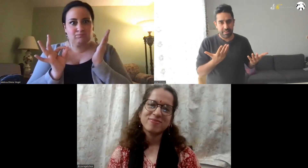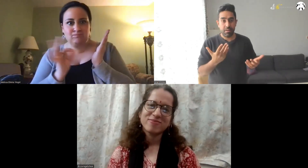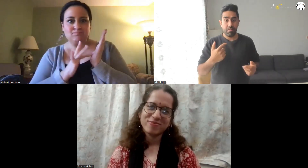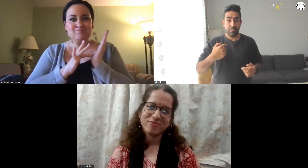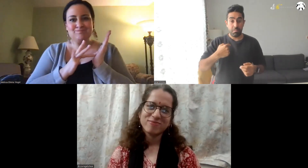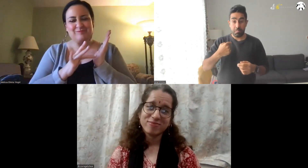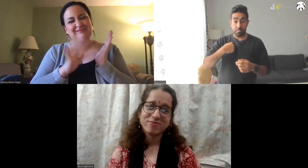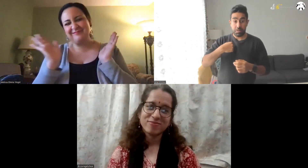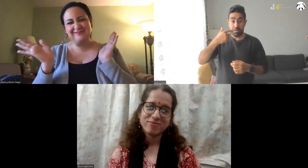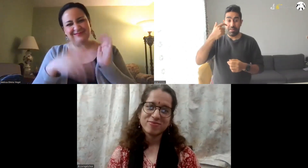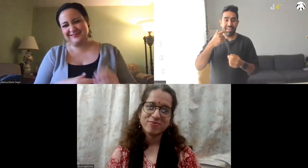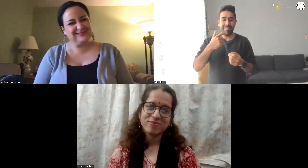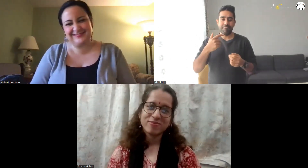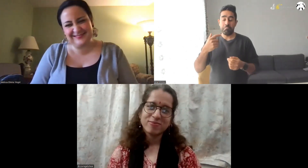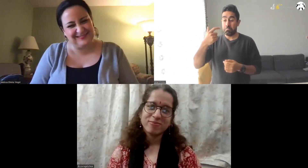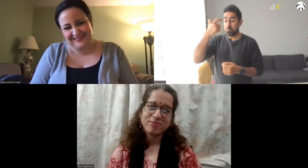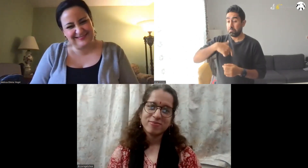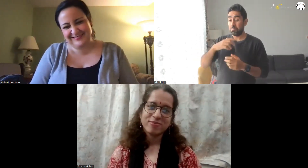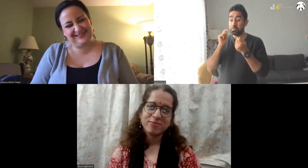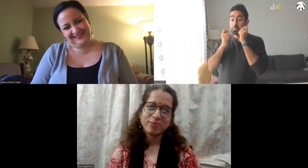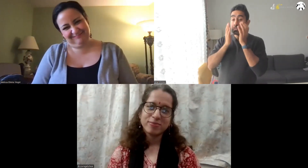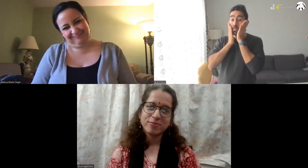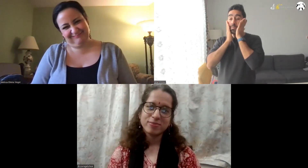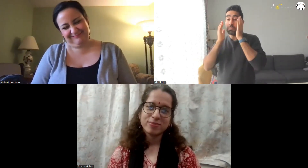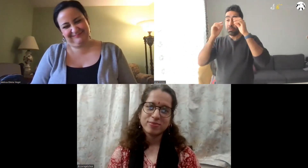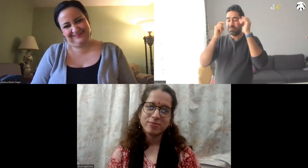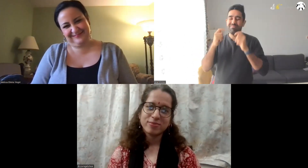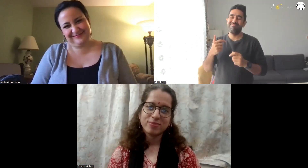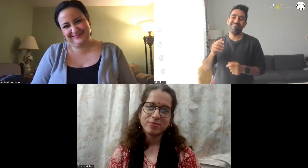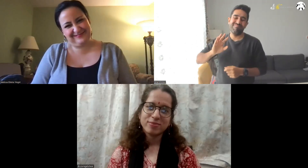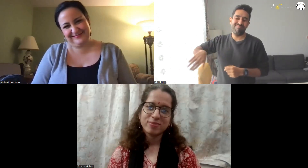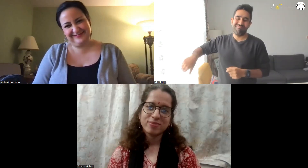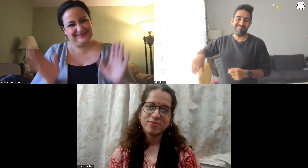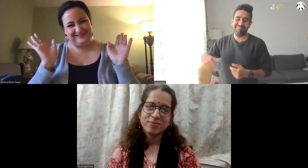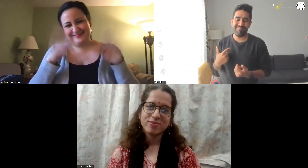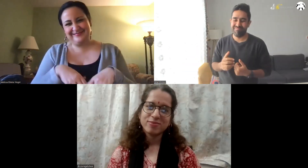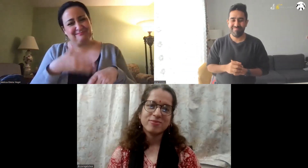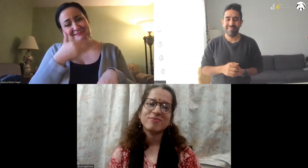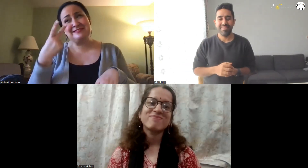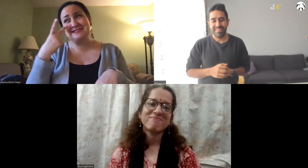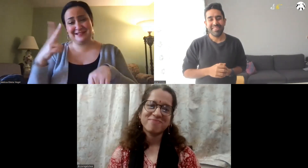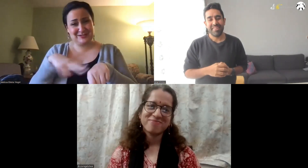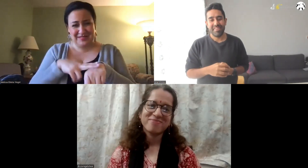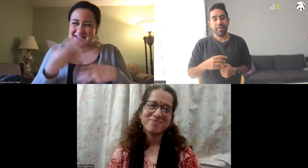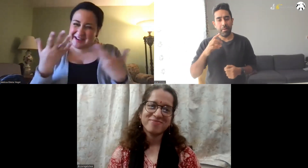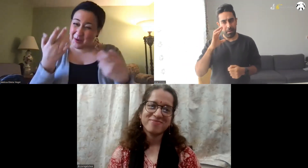having fun with kids and all of that. But you as an individual, uh, you